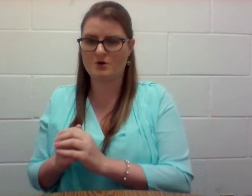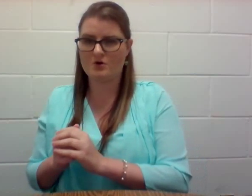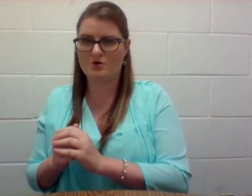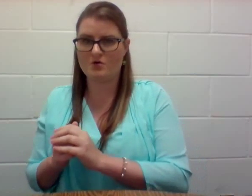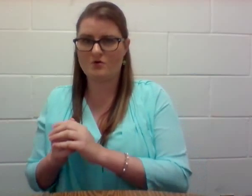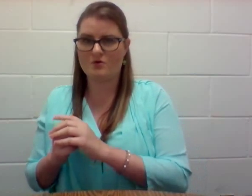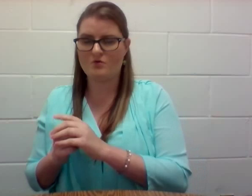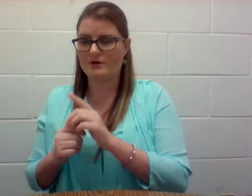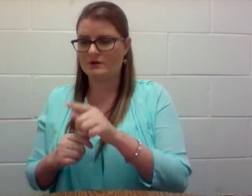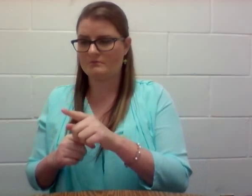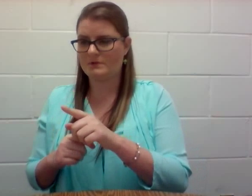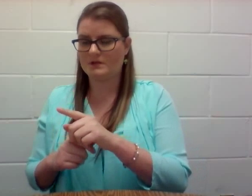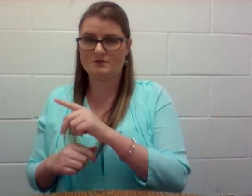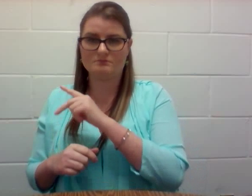eye-to-eye, close, up front,